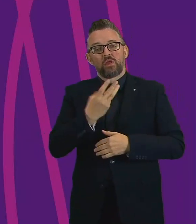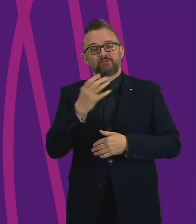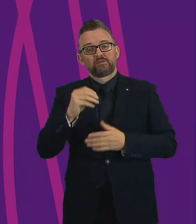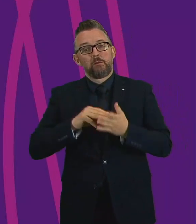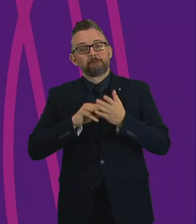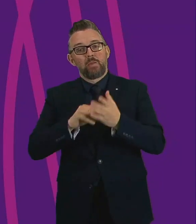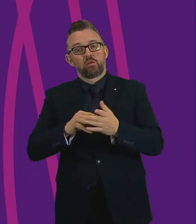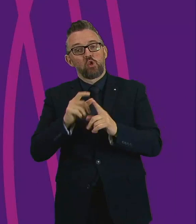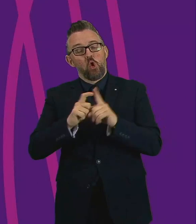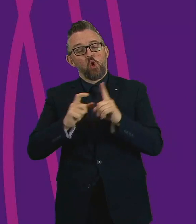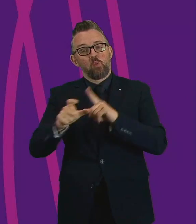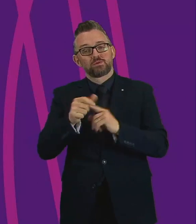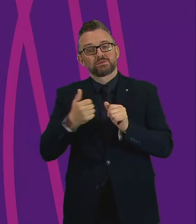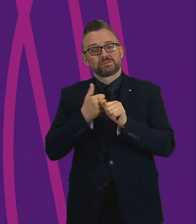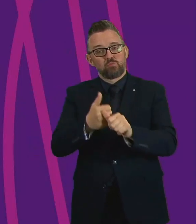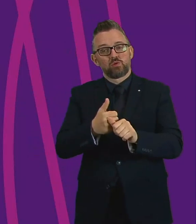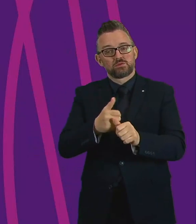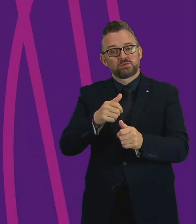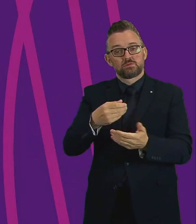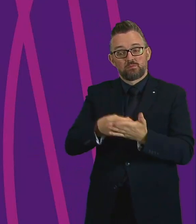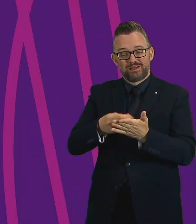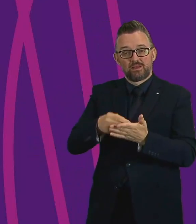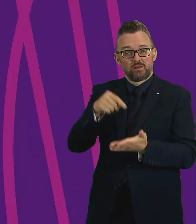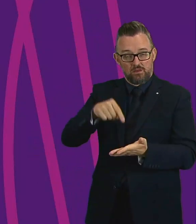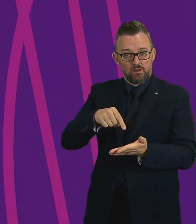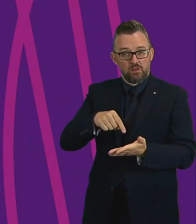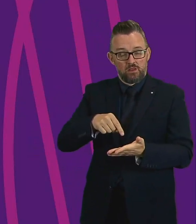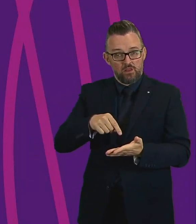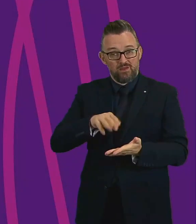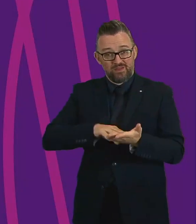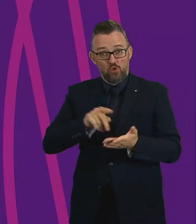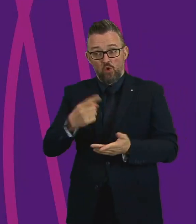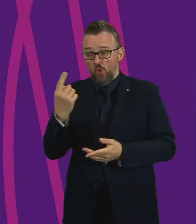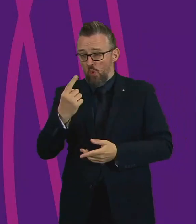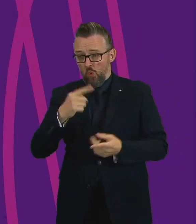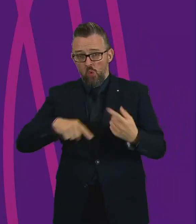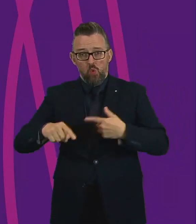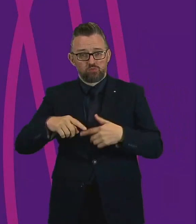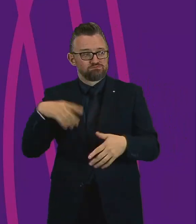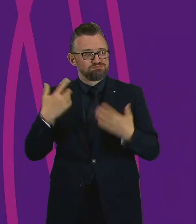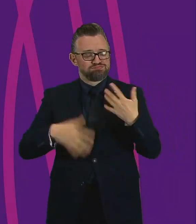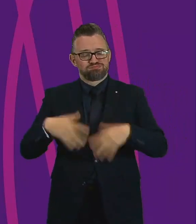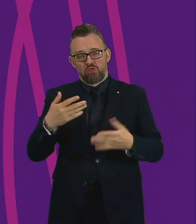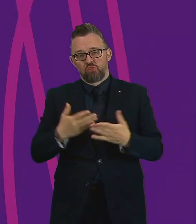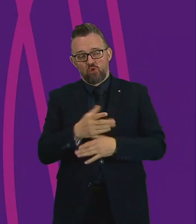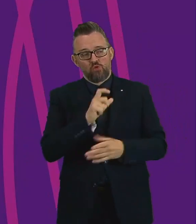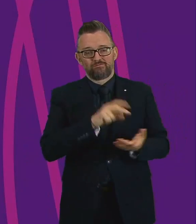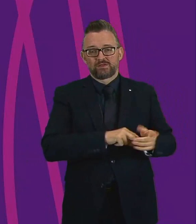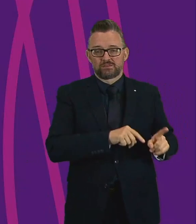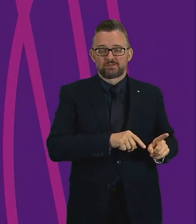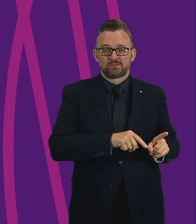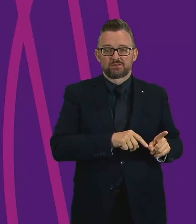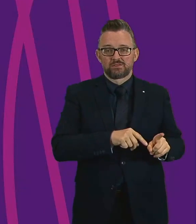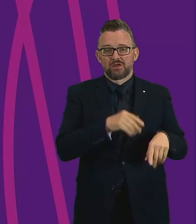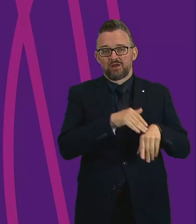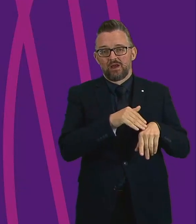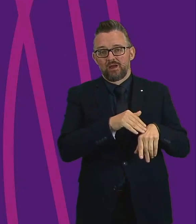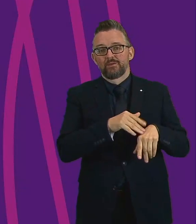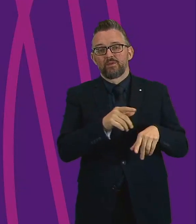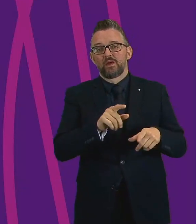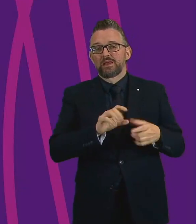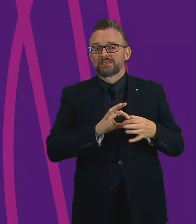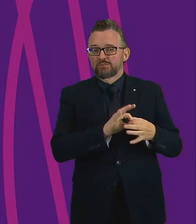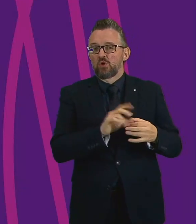million community support package is making sure that those most affected by the pandemic get the help they need, particularly